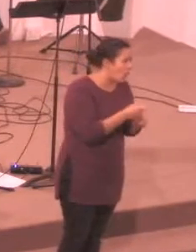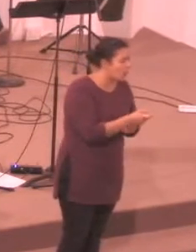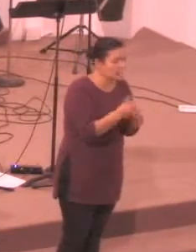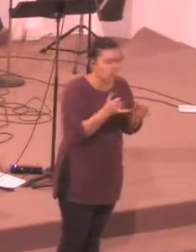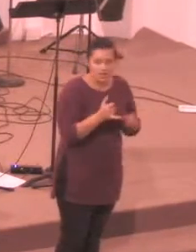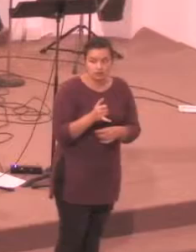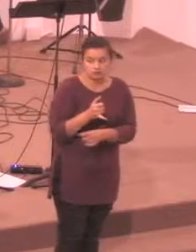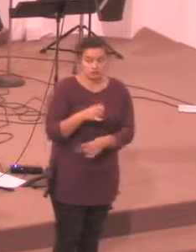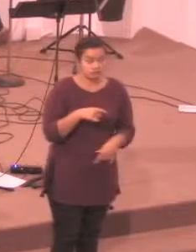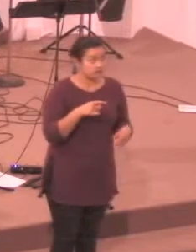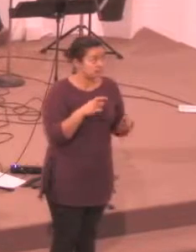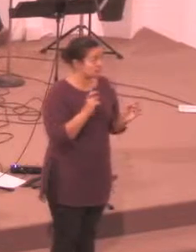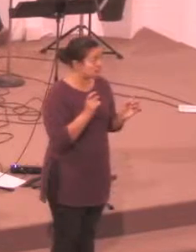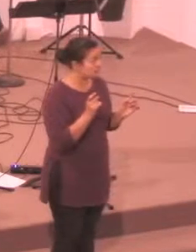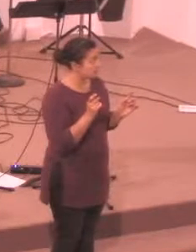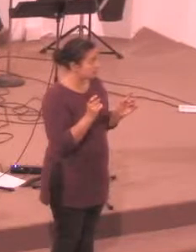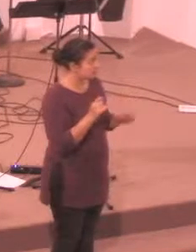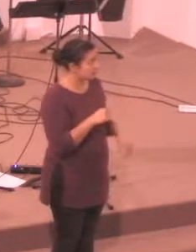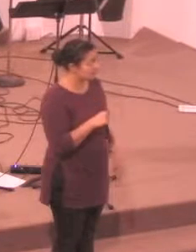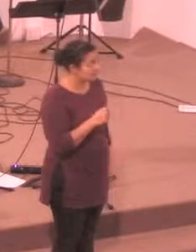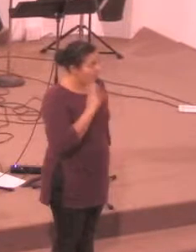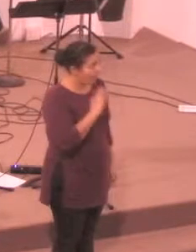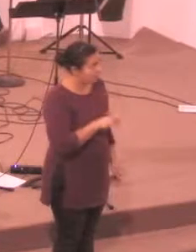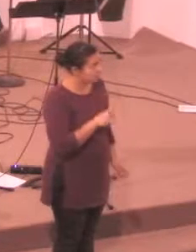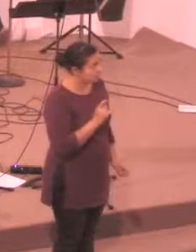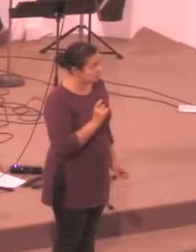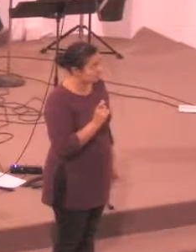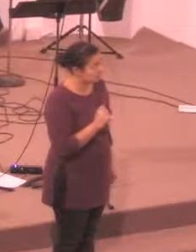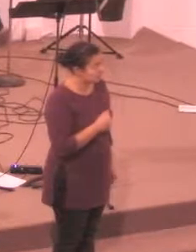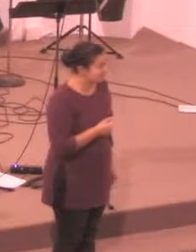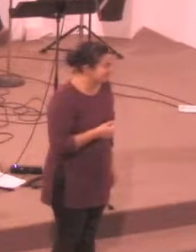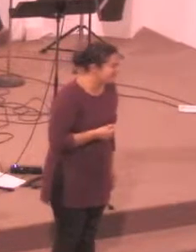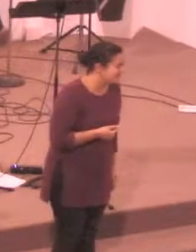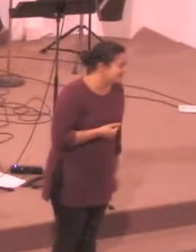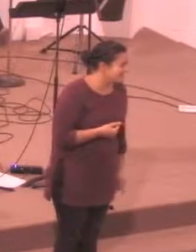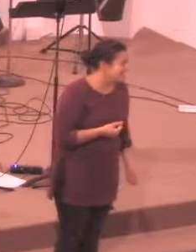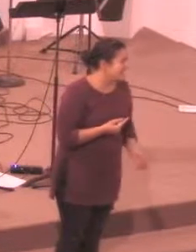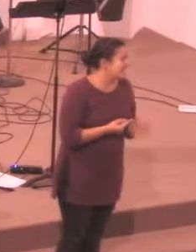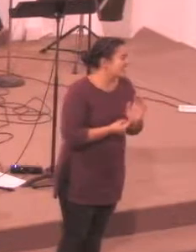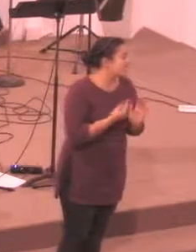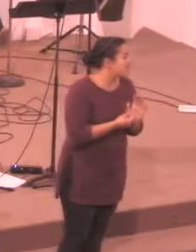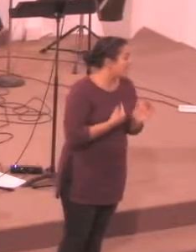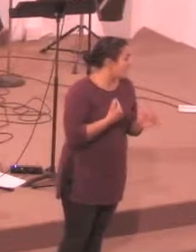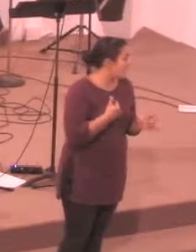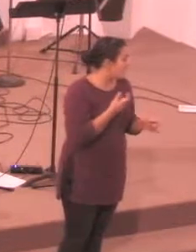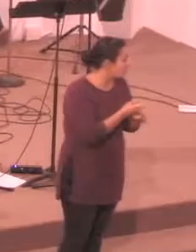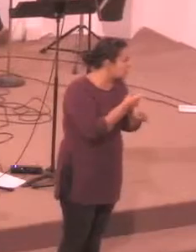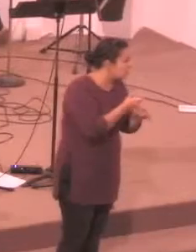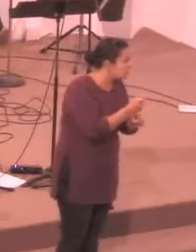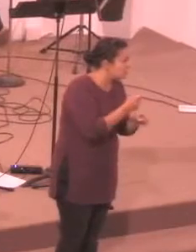She's raising both eyebrows at me right now. And sometimes I get to joking and playing